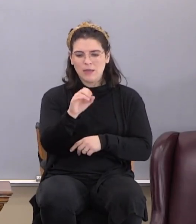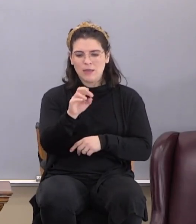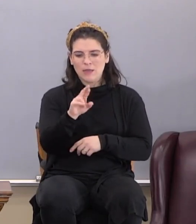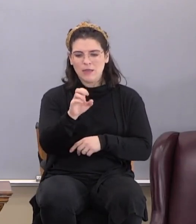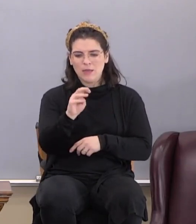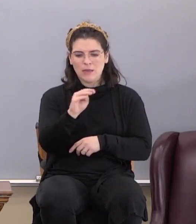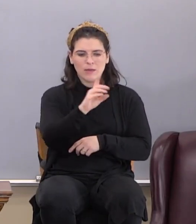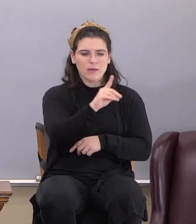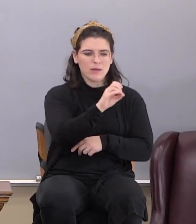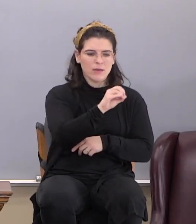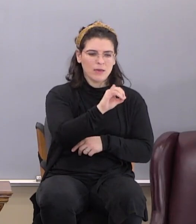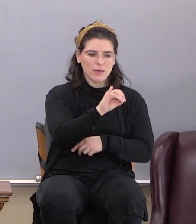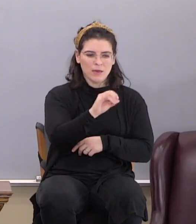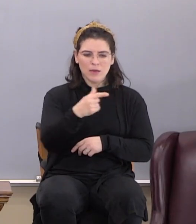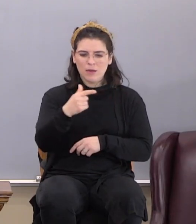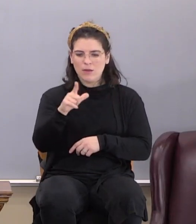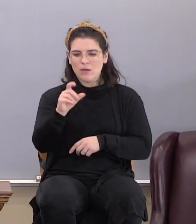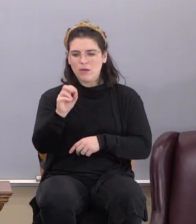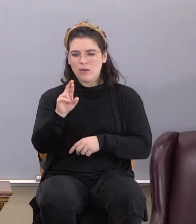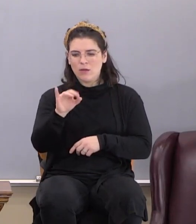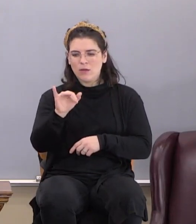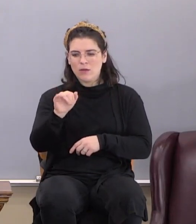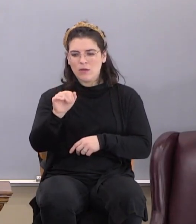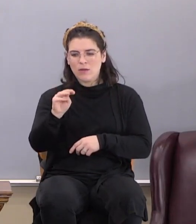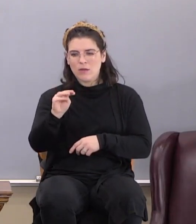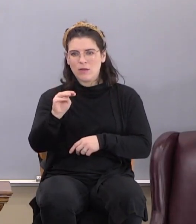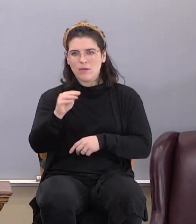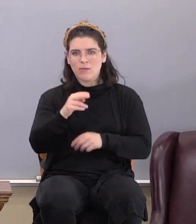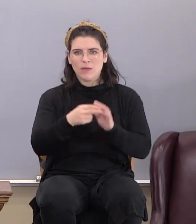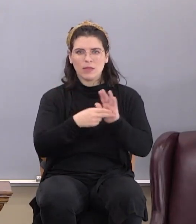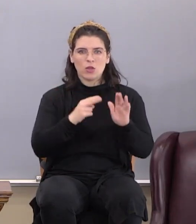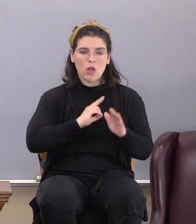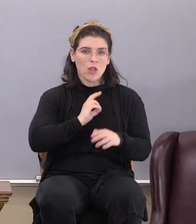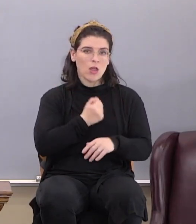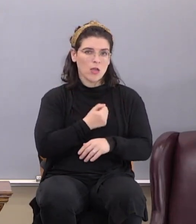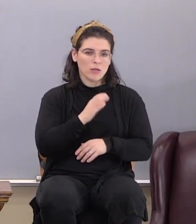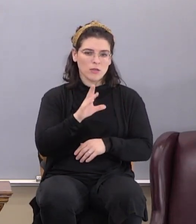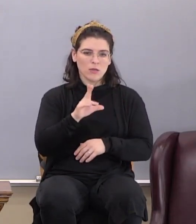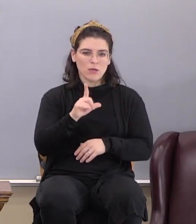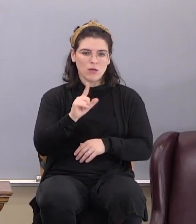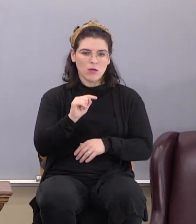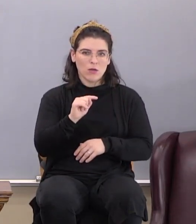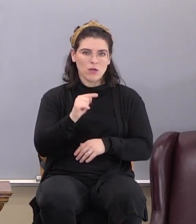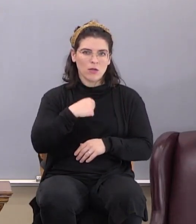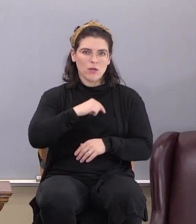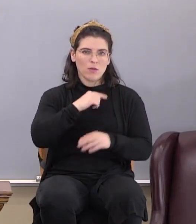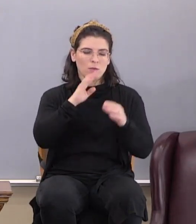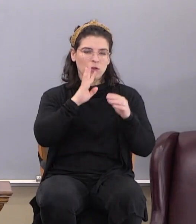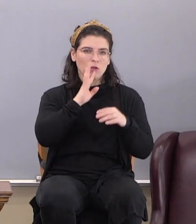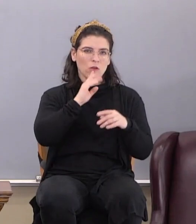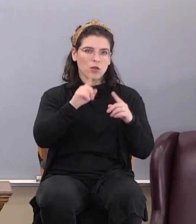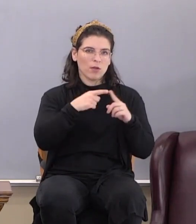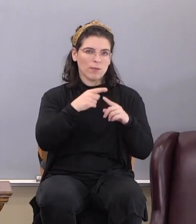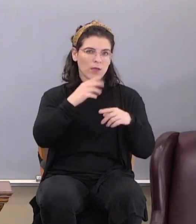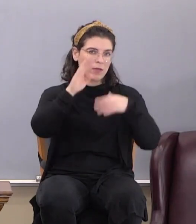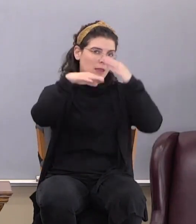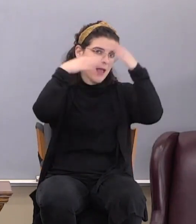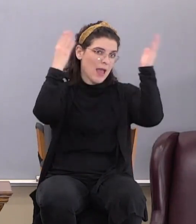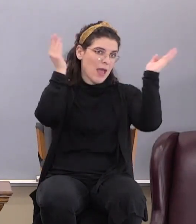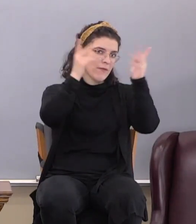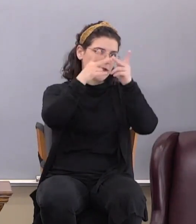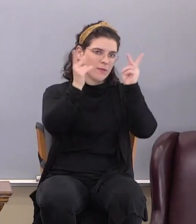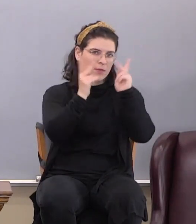Dea Gloriam. And yet they call us a cult because we talk about the heavenly